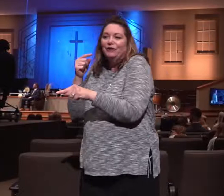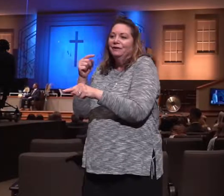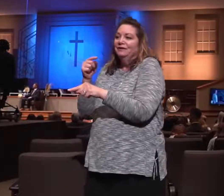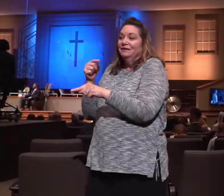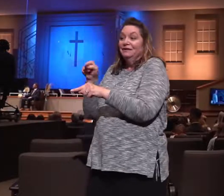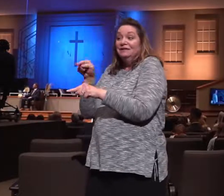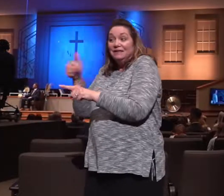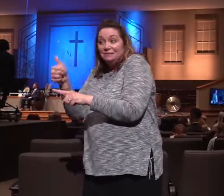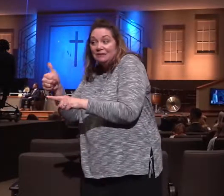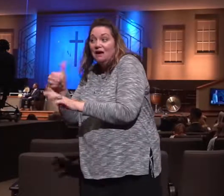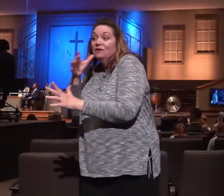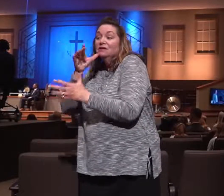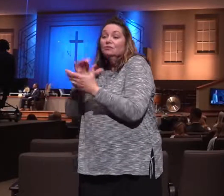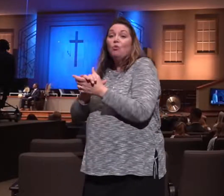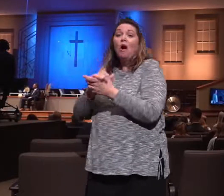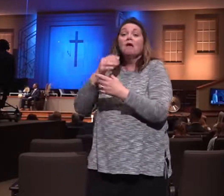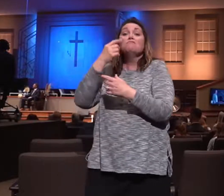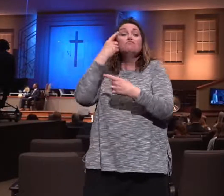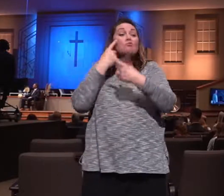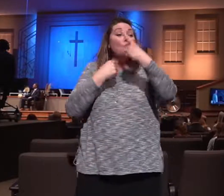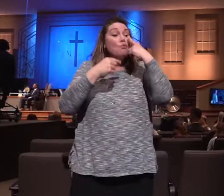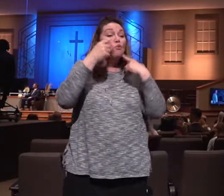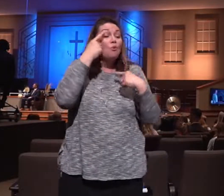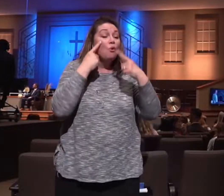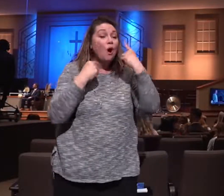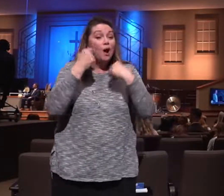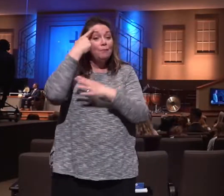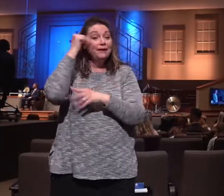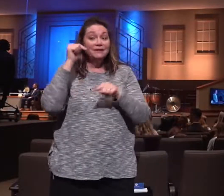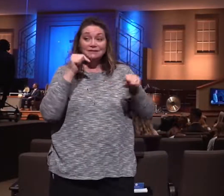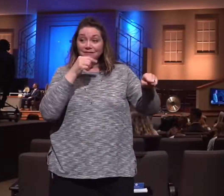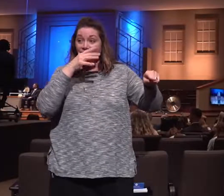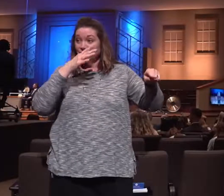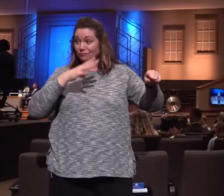weeping over the fact that this woman had trusted Christ.